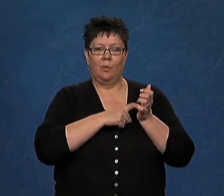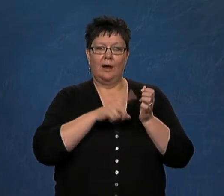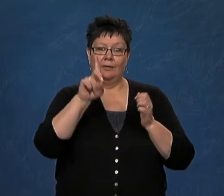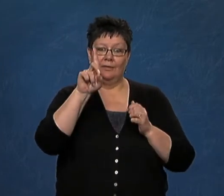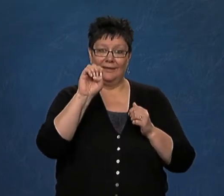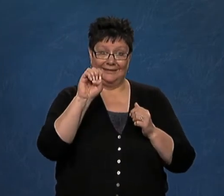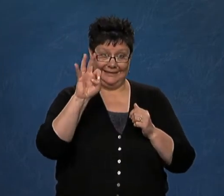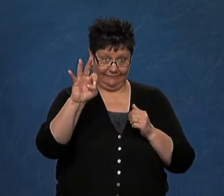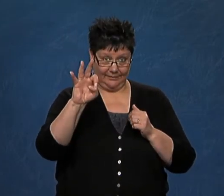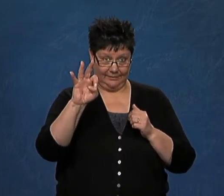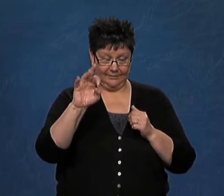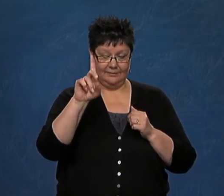to see what they require.